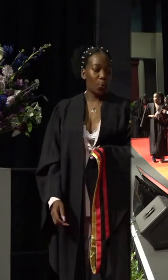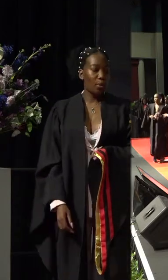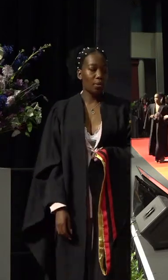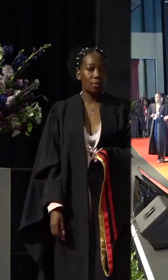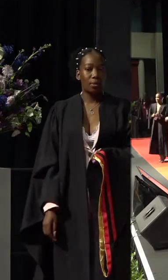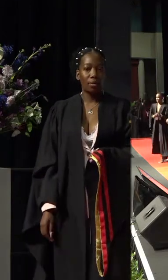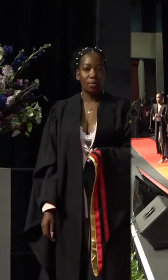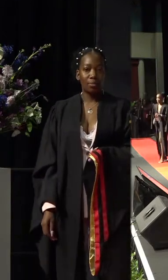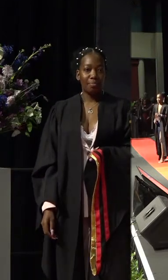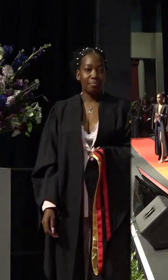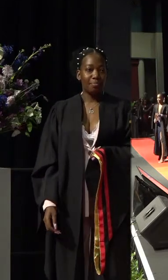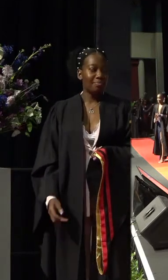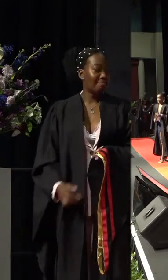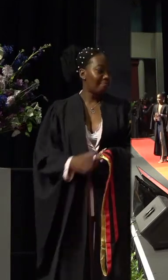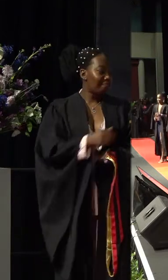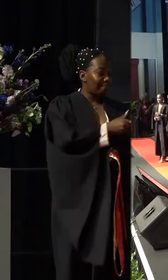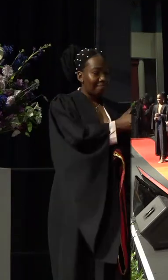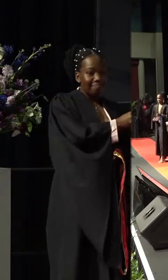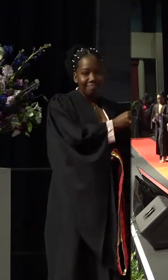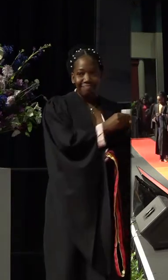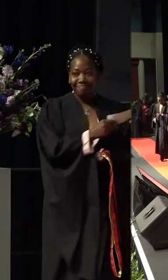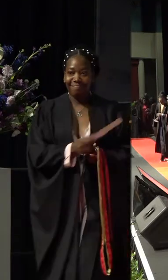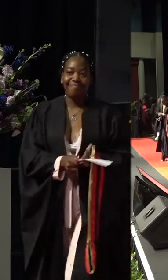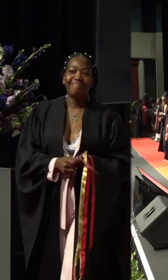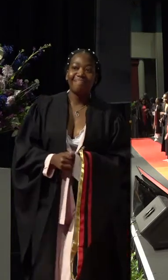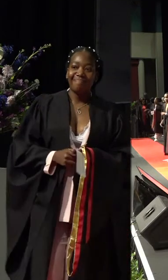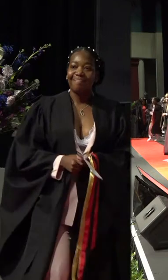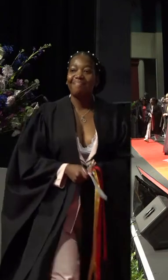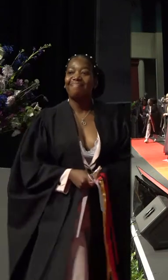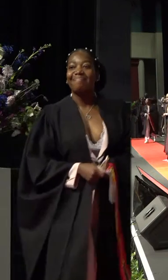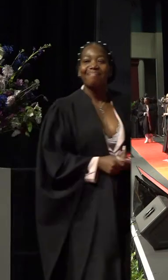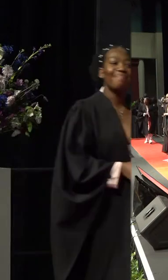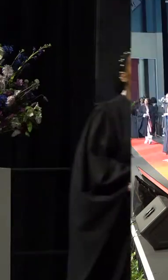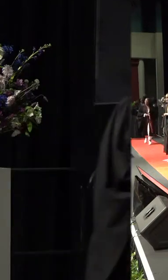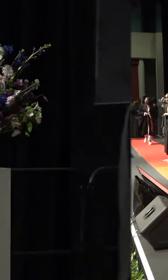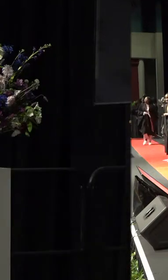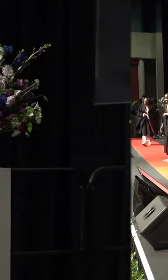Philiswa Nentethelelo Promise Shezi.